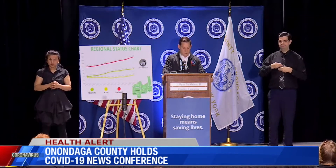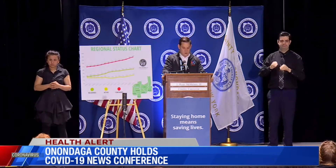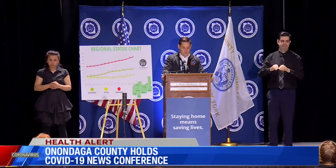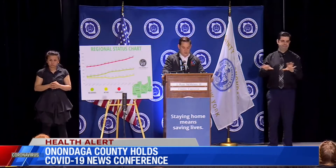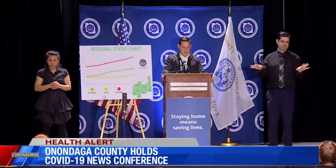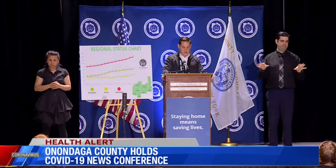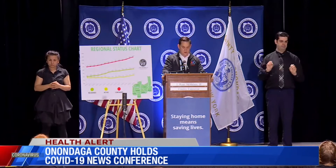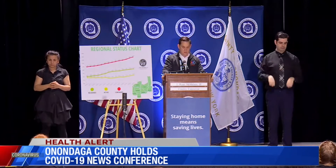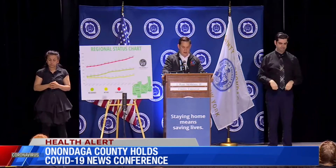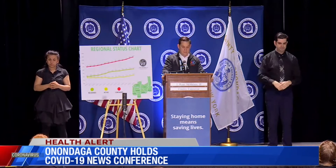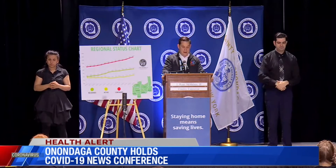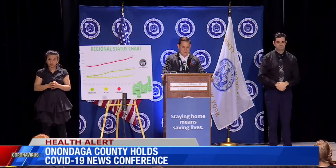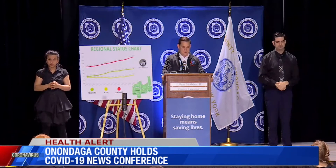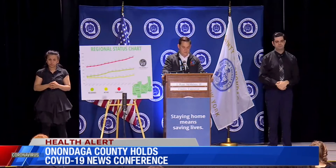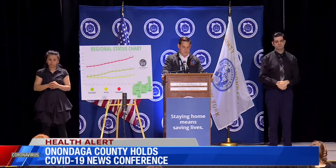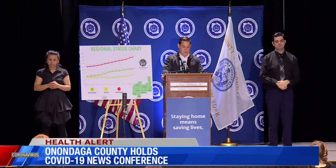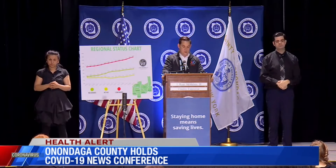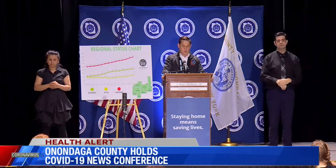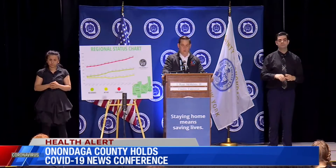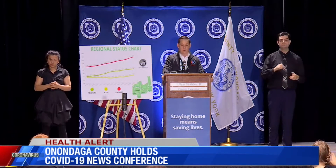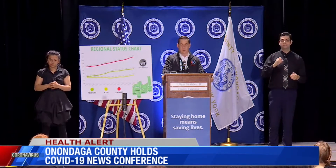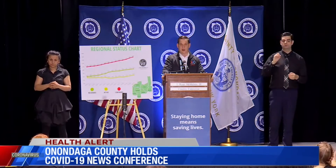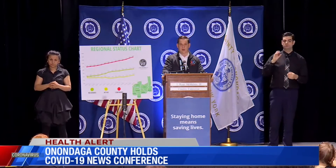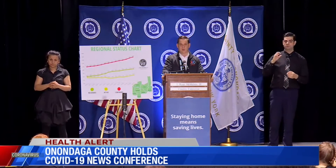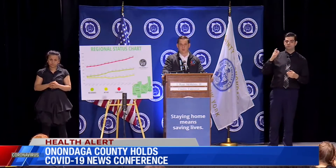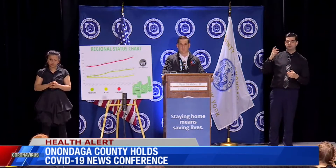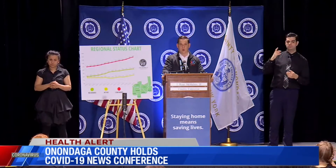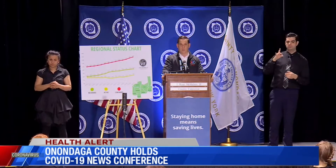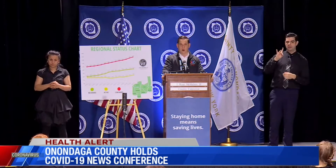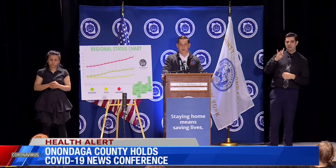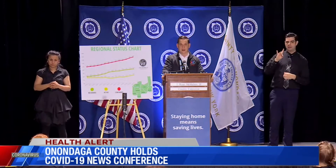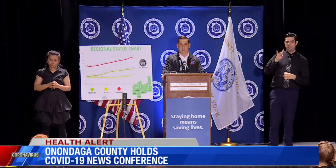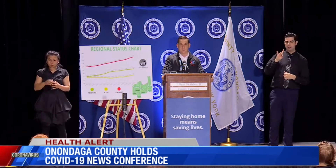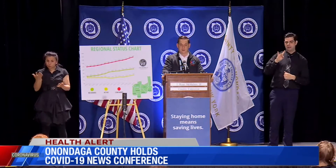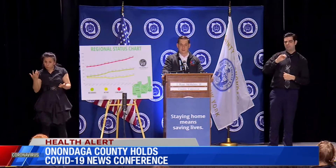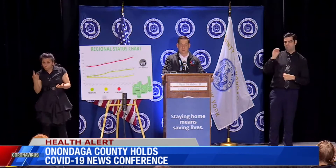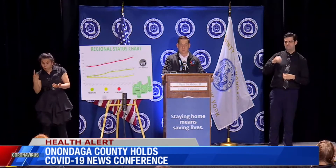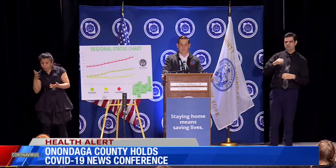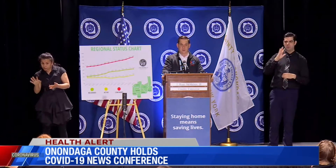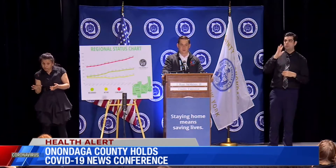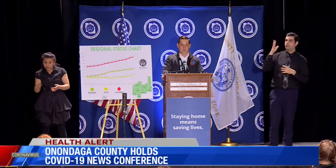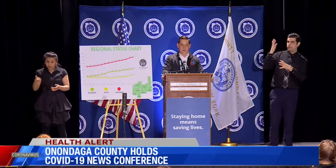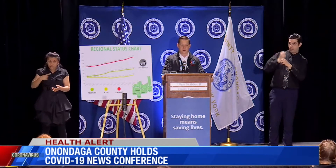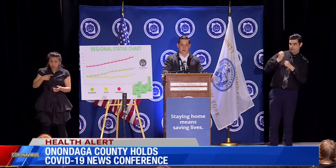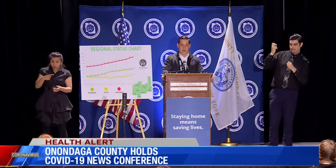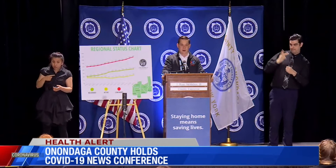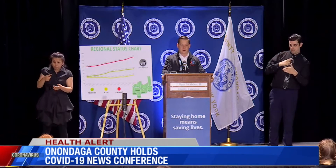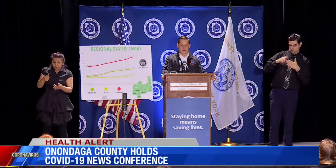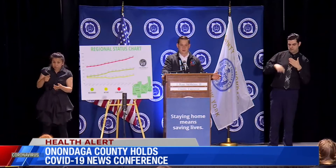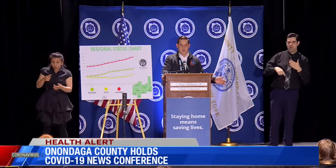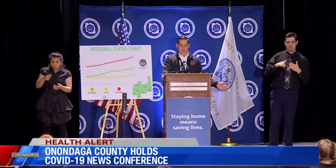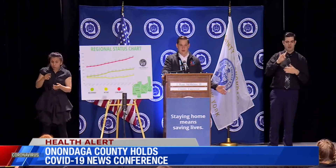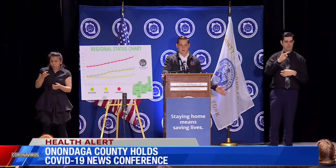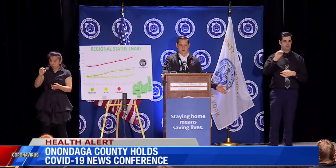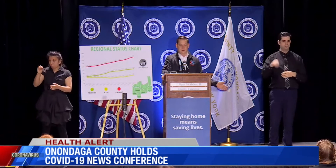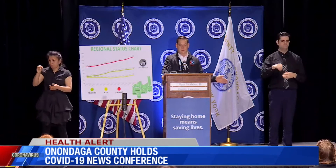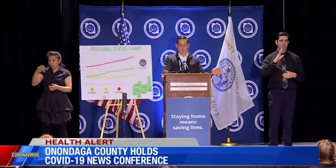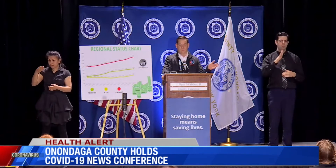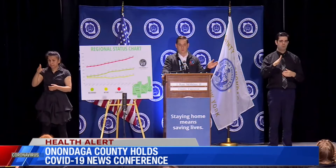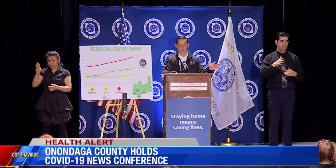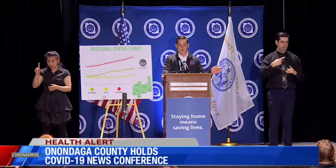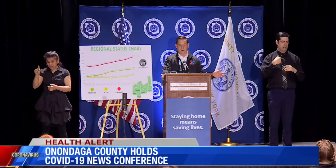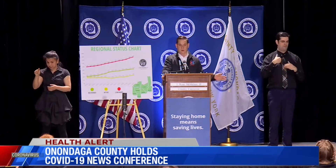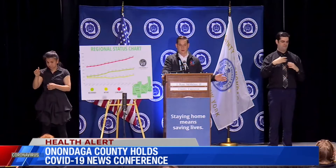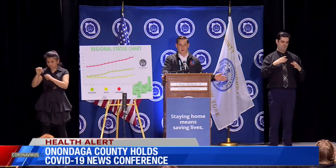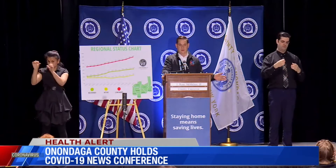of our results essentially have come back positive. When we break out the Walmart data, we said that might be interesting to look at because that was the